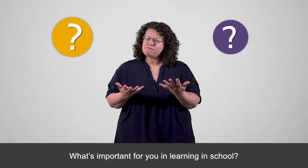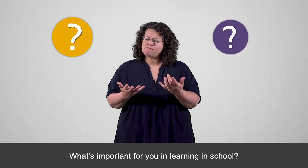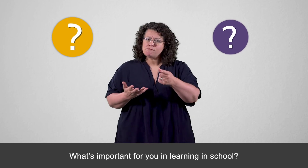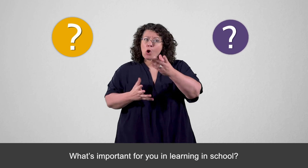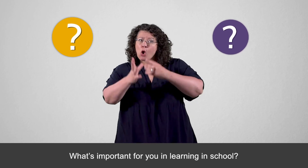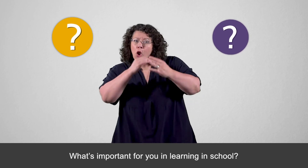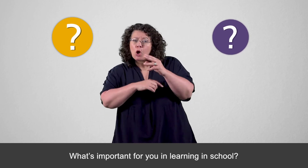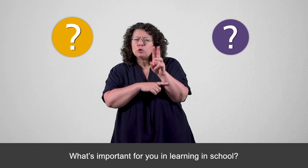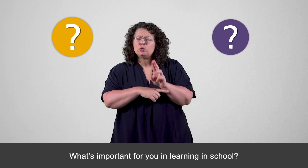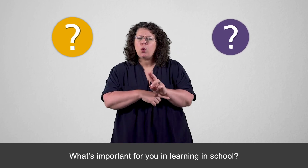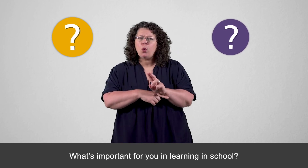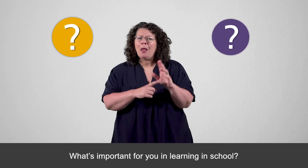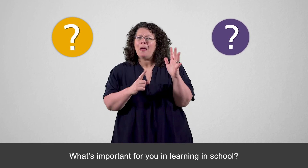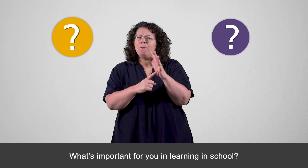What's important for you in learning in school?